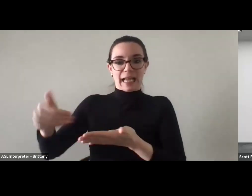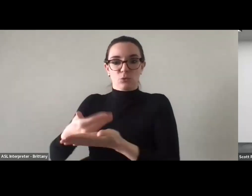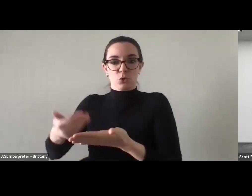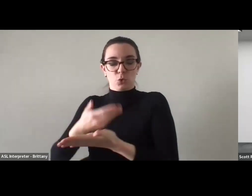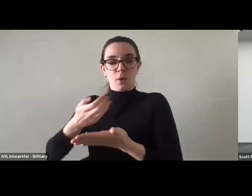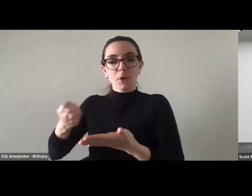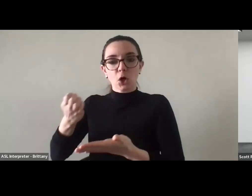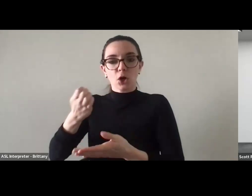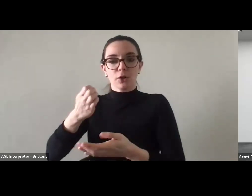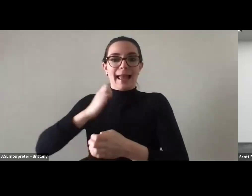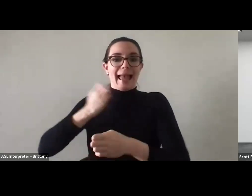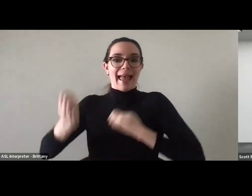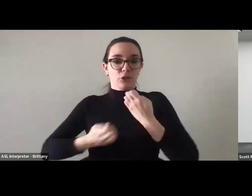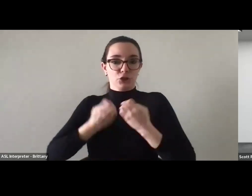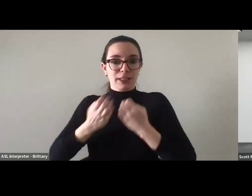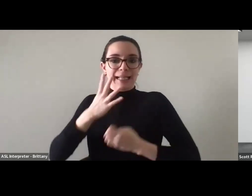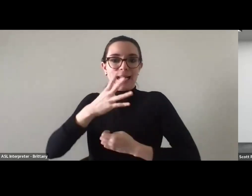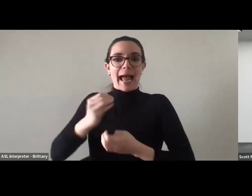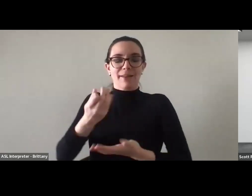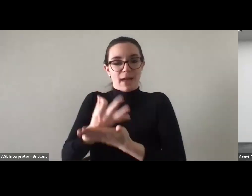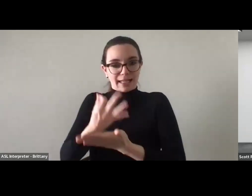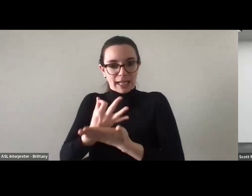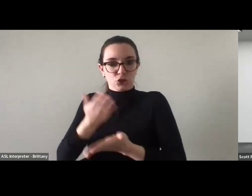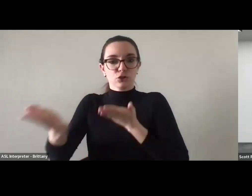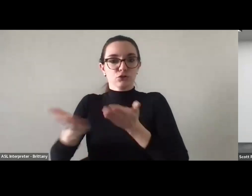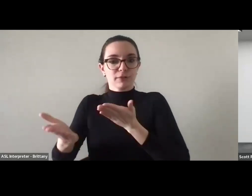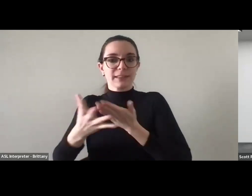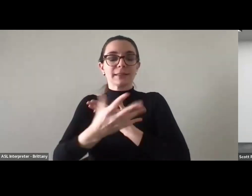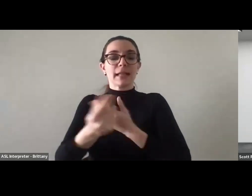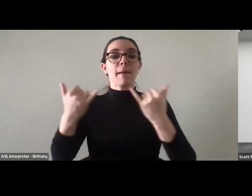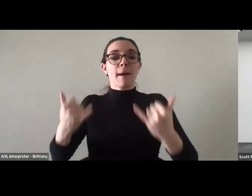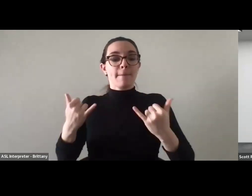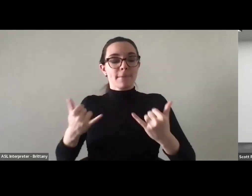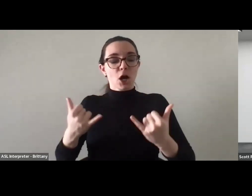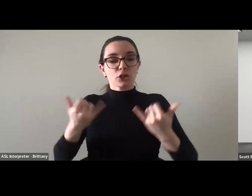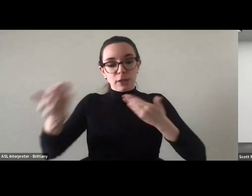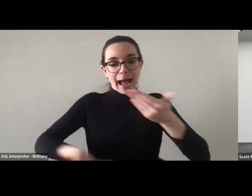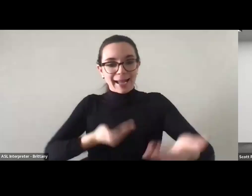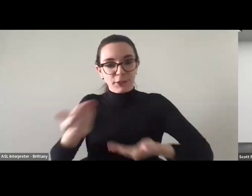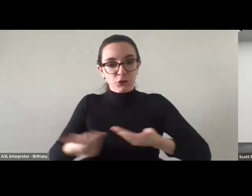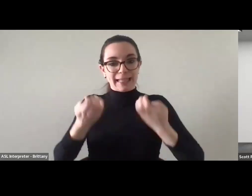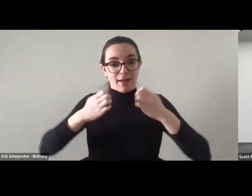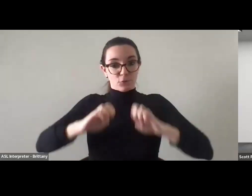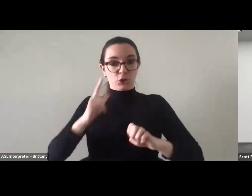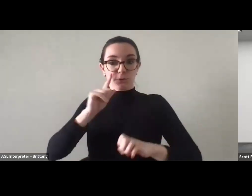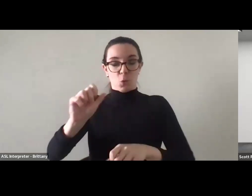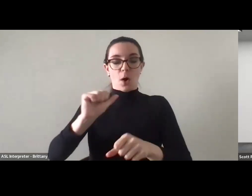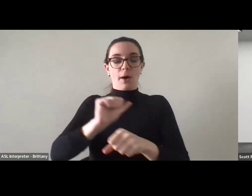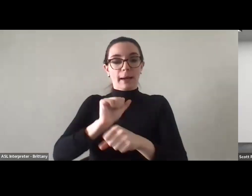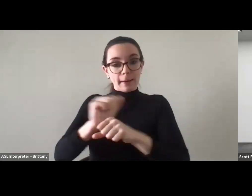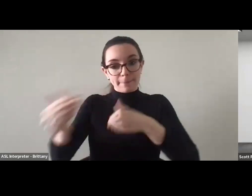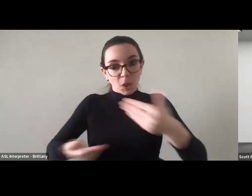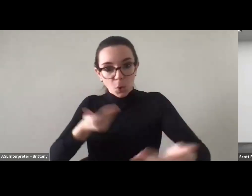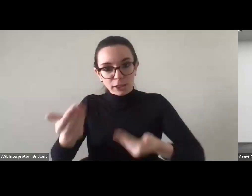growing skilled areas. And modern hiring efforts by employers at businesses and the